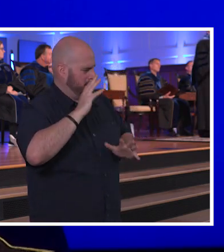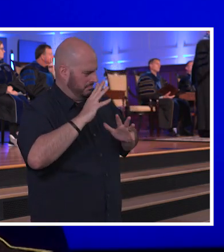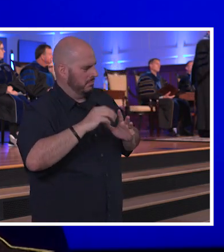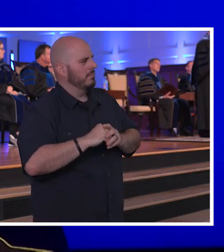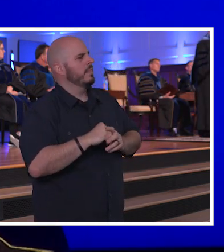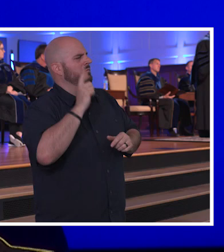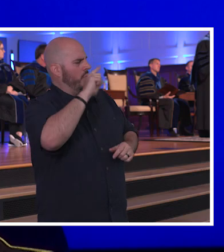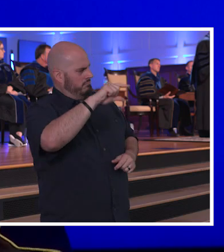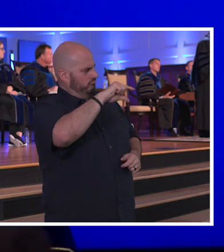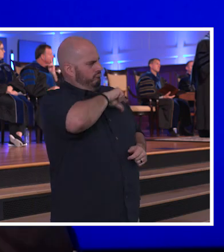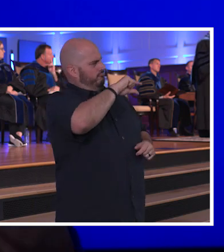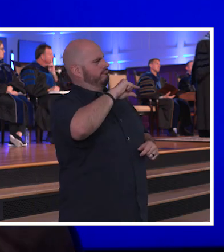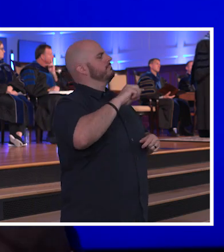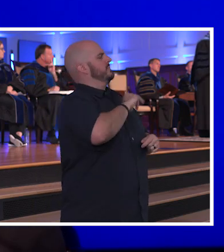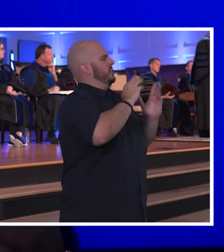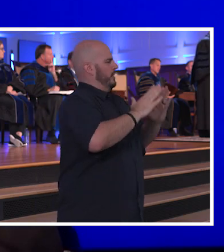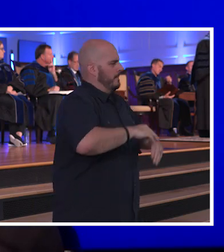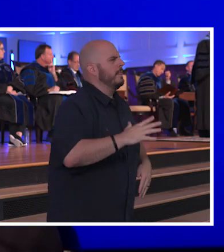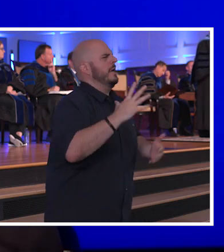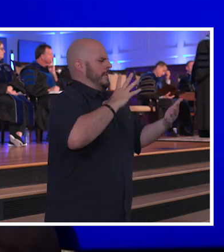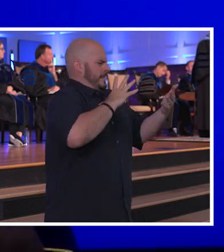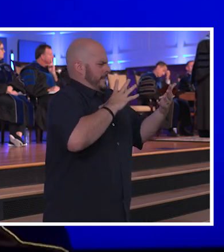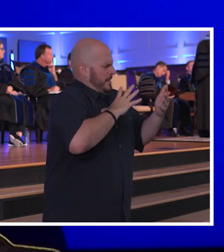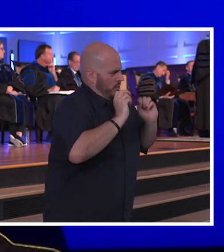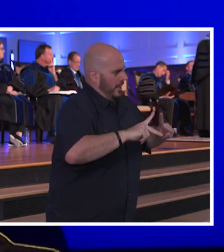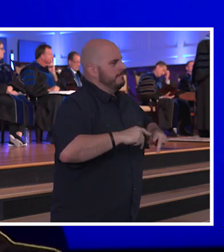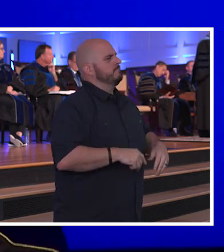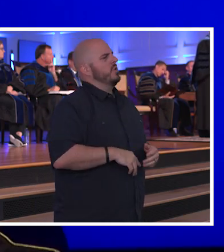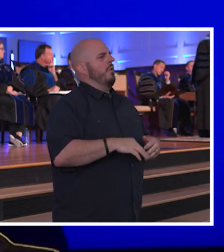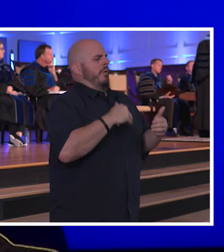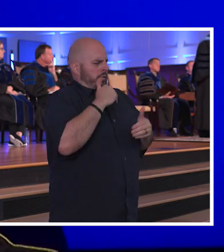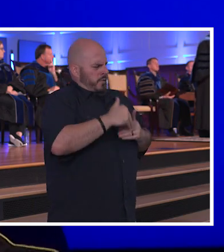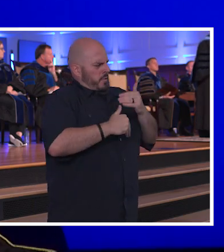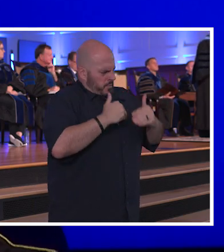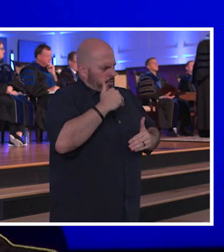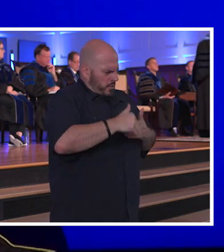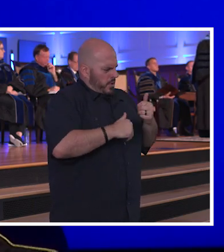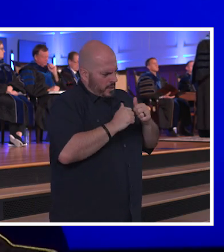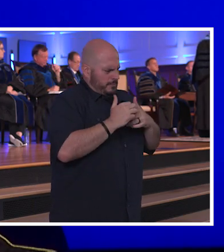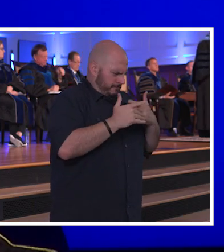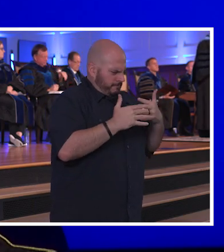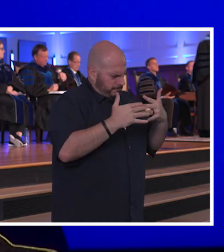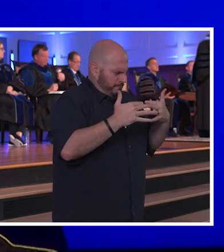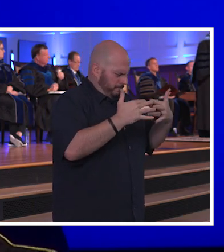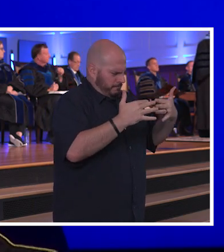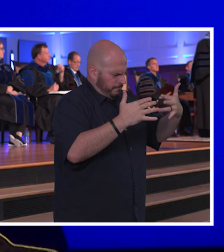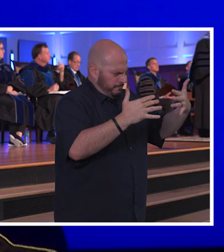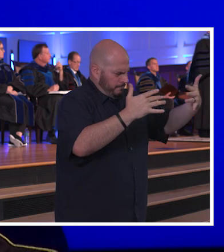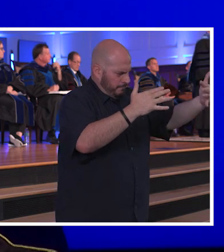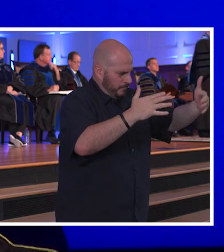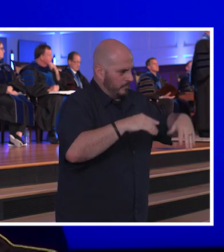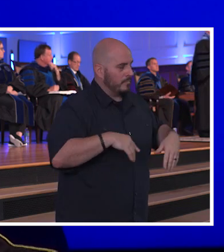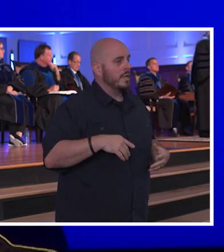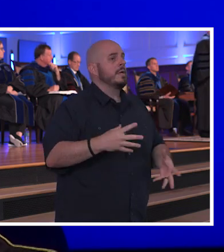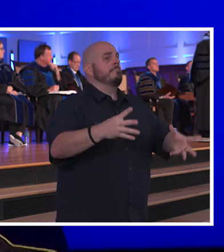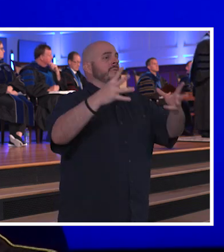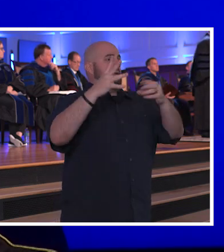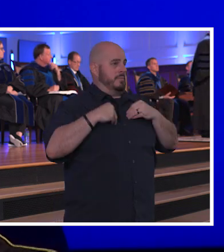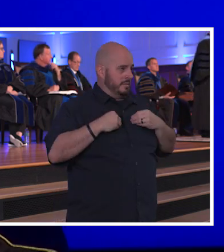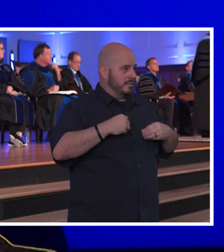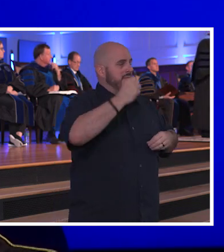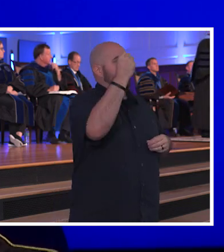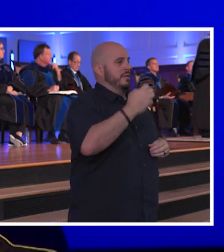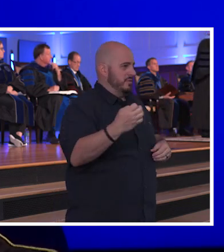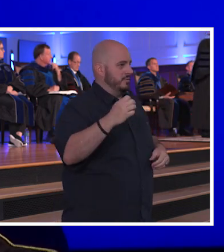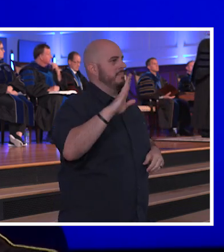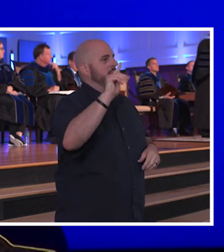she immediately began to follow their instructions. Admitted to Southwestern Baptist Theological